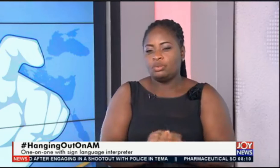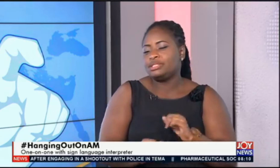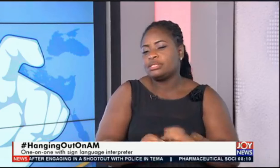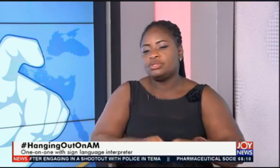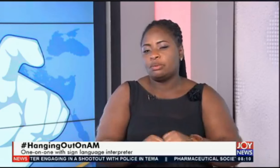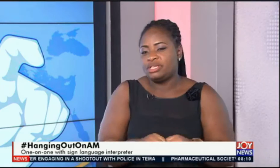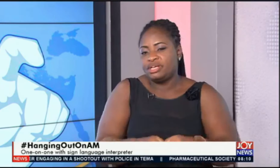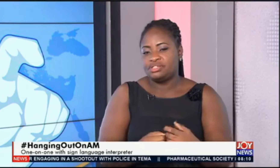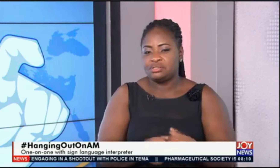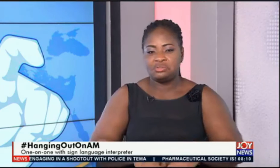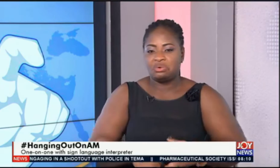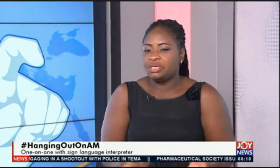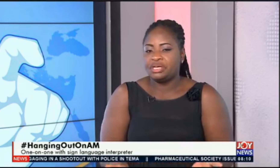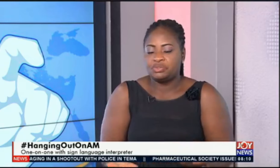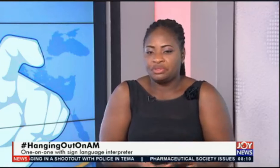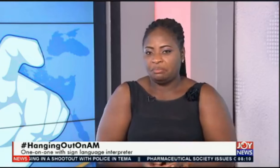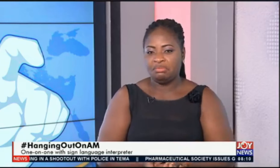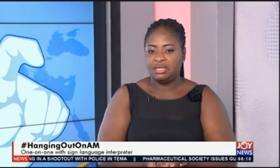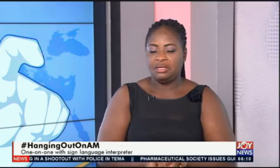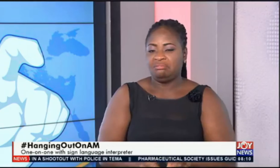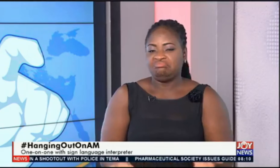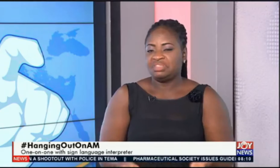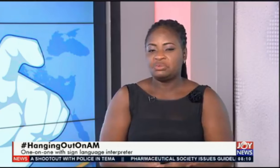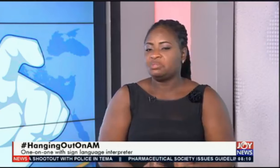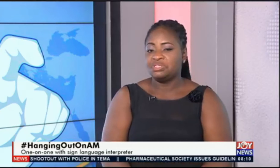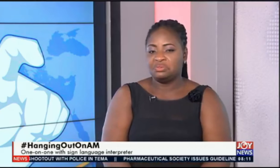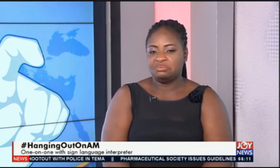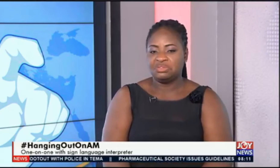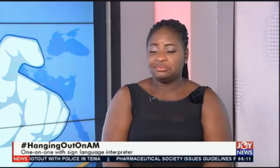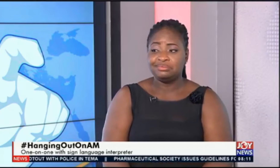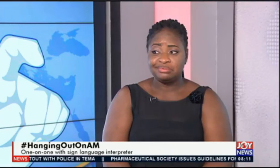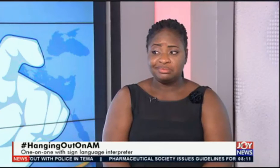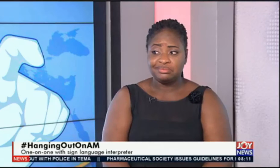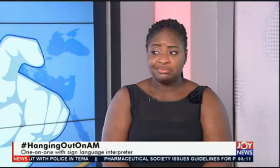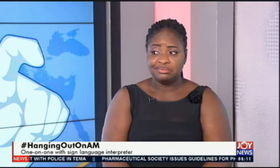So we just use the body gestures to communicate with them. That's